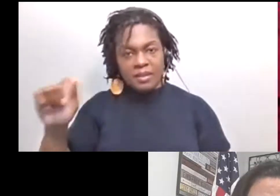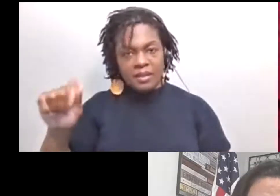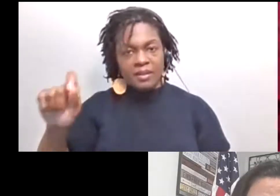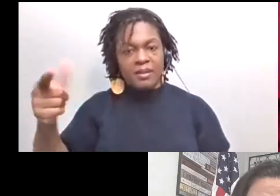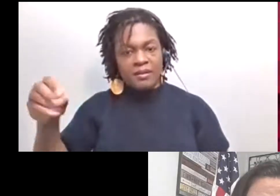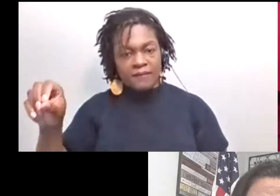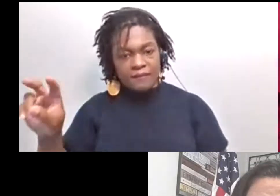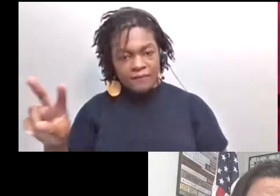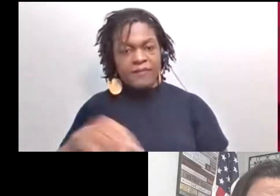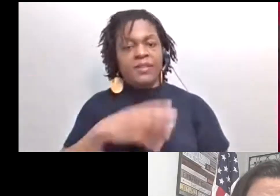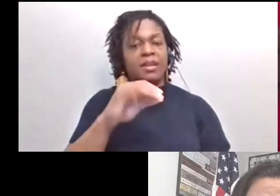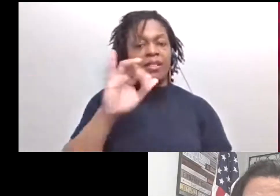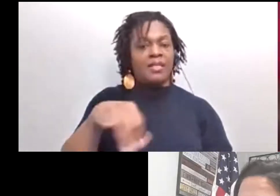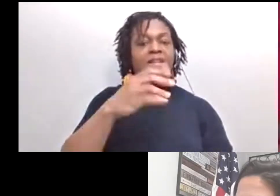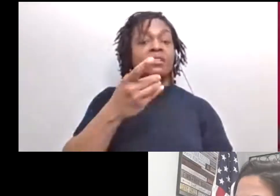ashley.jefferson@la.gov.